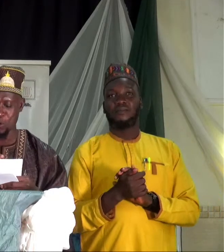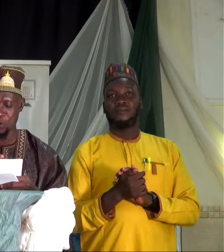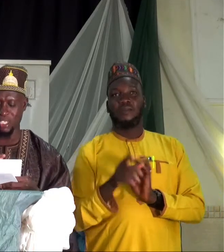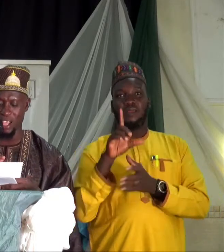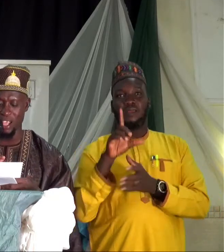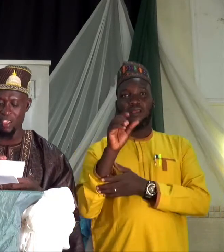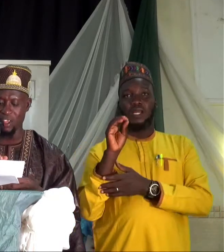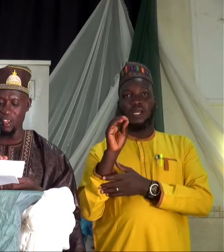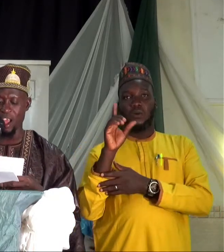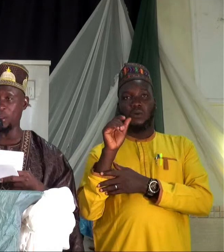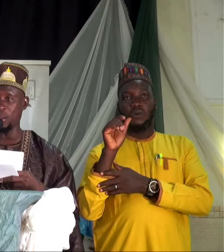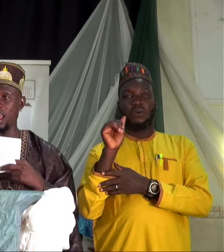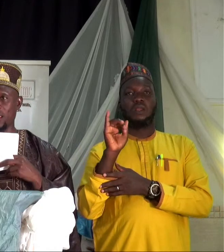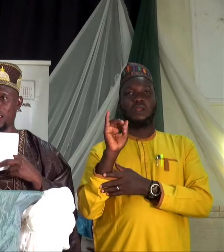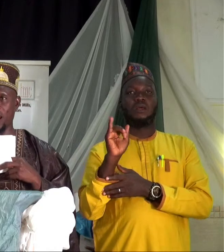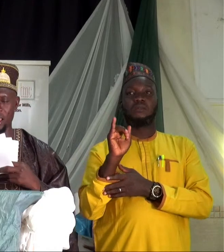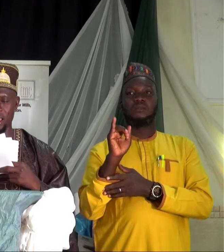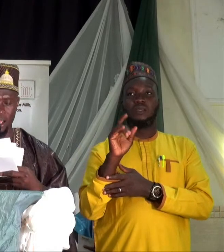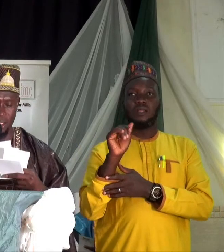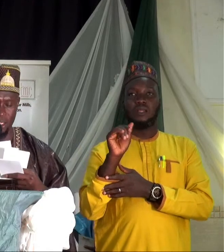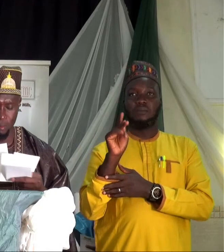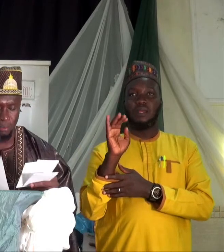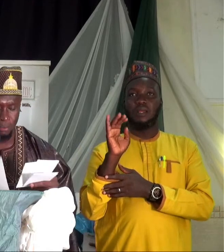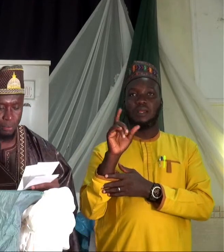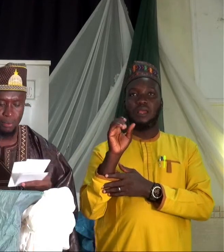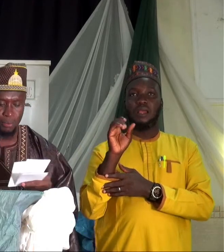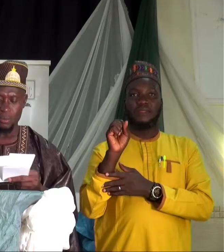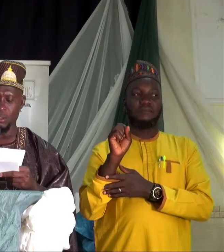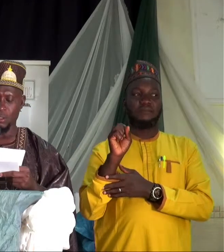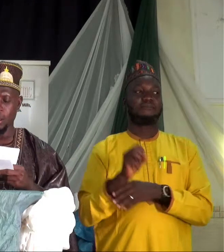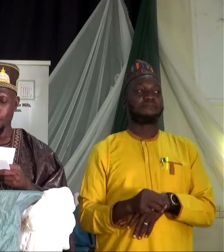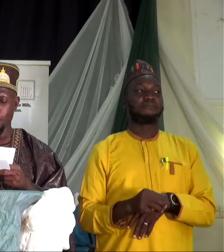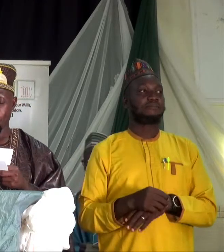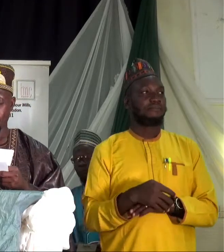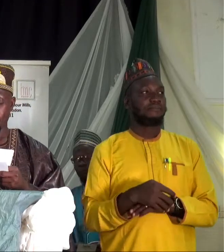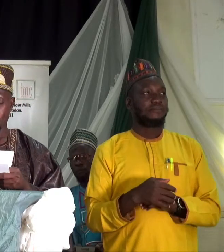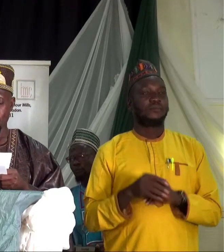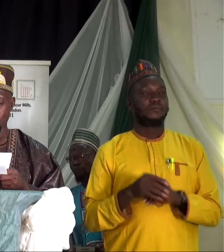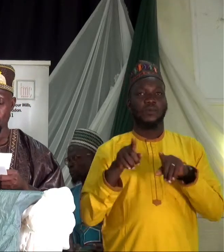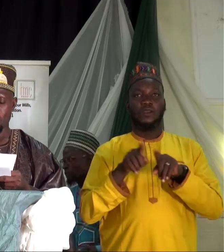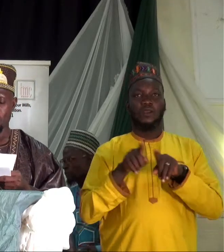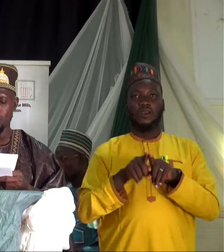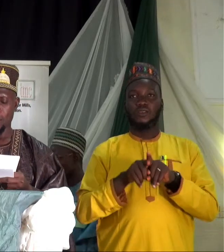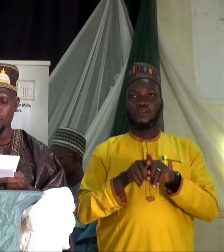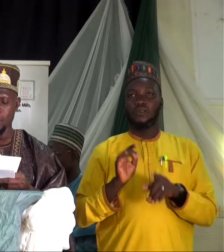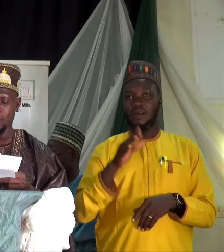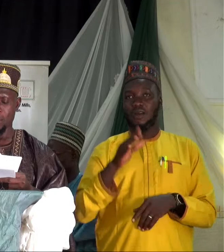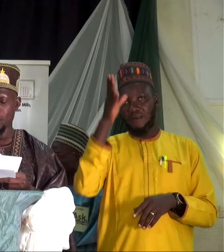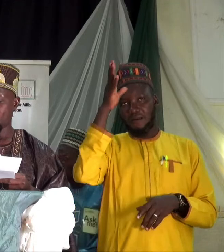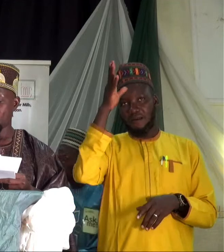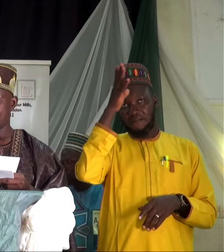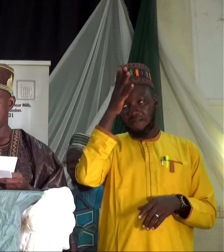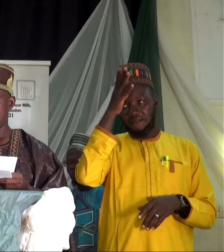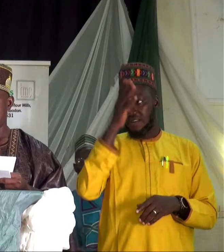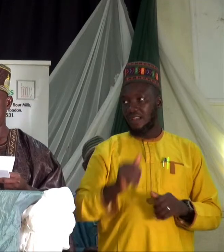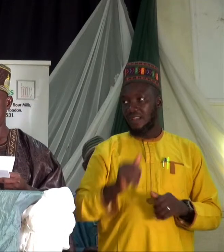kuwata illa lillahi ila alihi azim bakana na baba wa Hamid Nafiu Chief